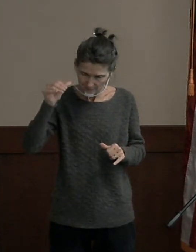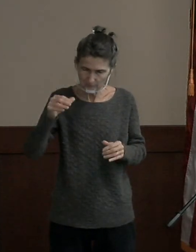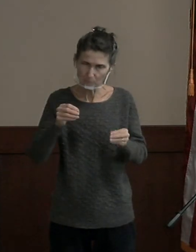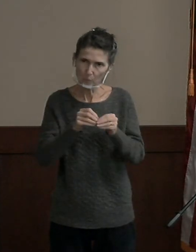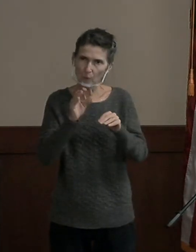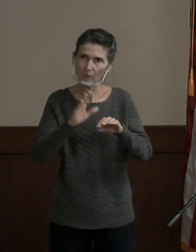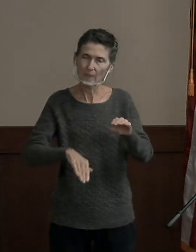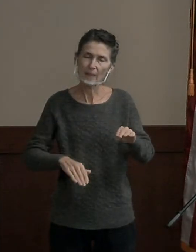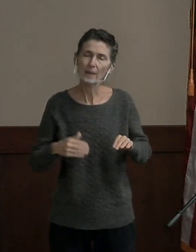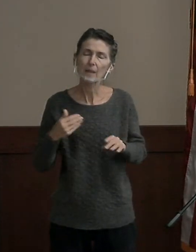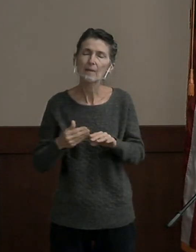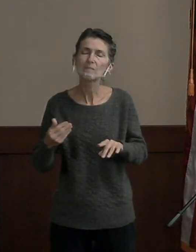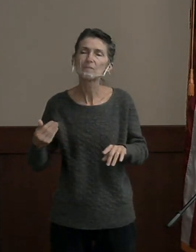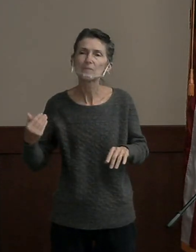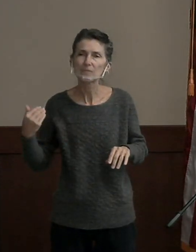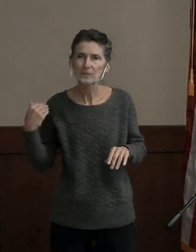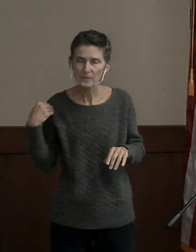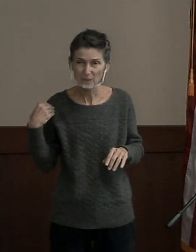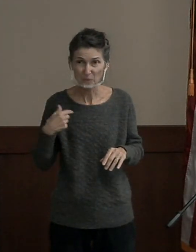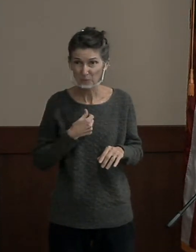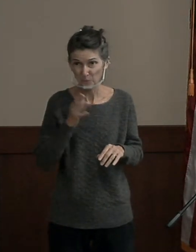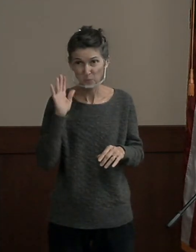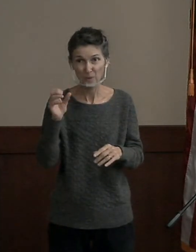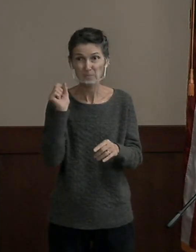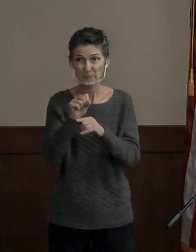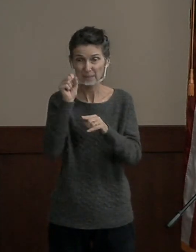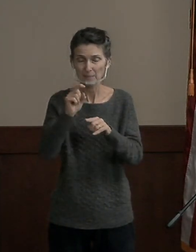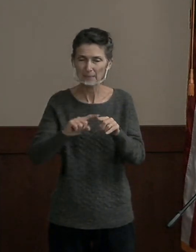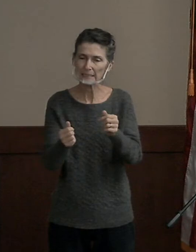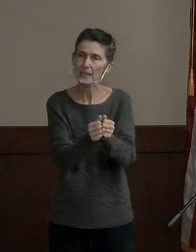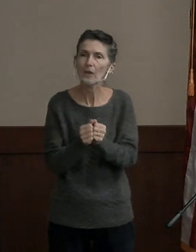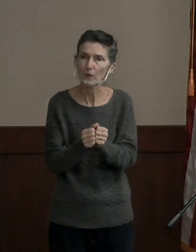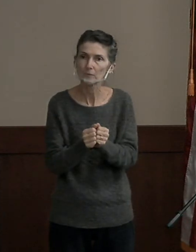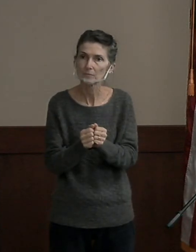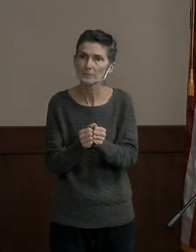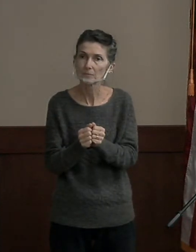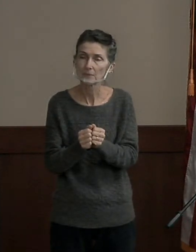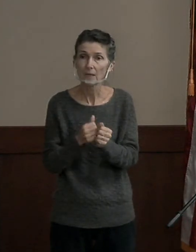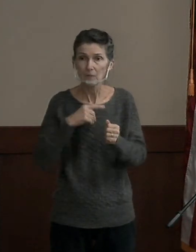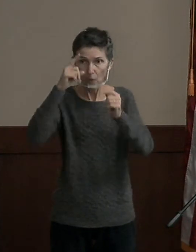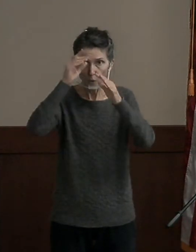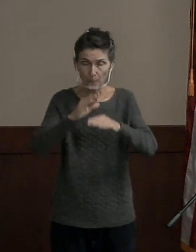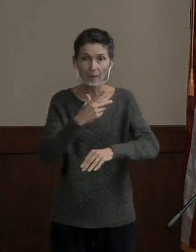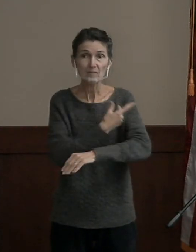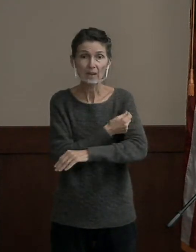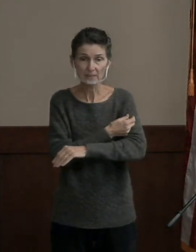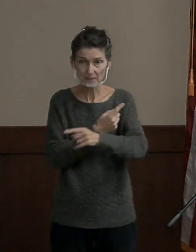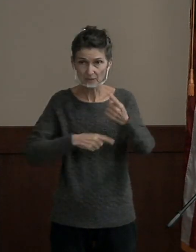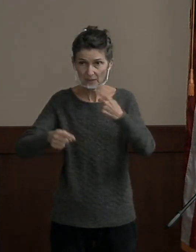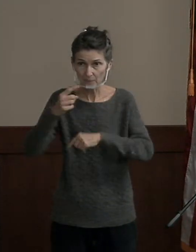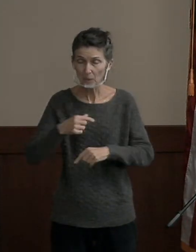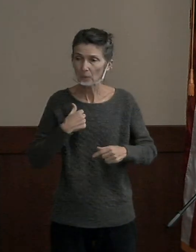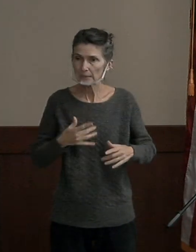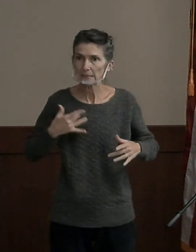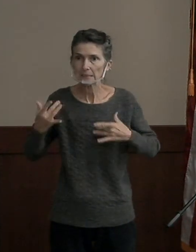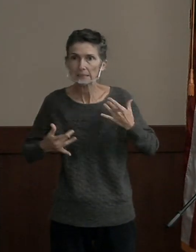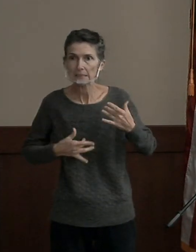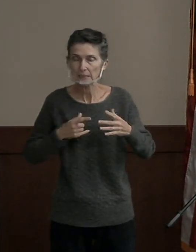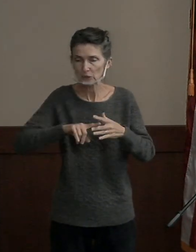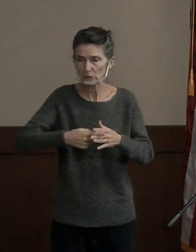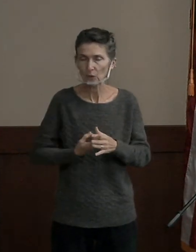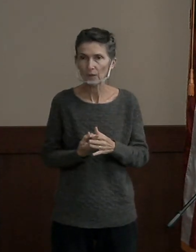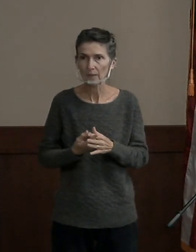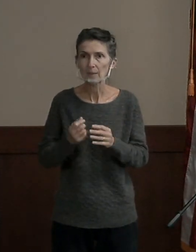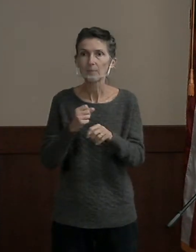than ever. We're going to beat this, but we have to do it together. There is hope. Vaccines are coming. We're excited to be able to start this,